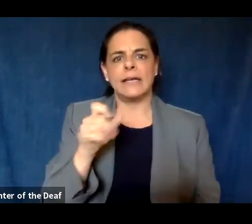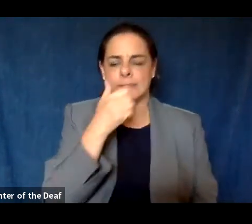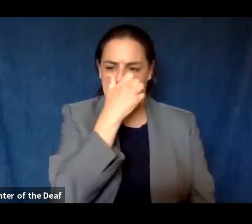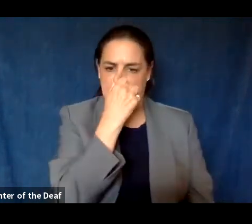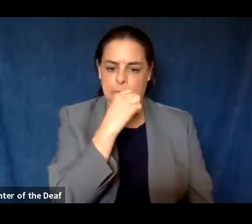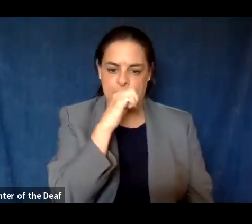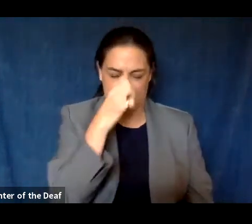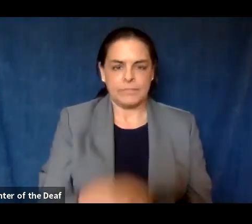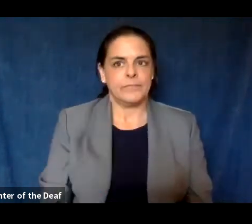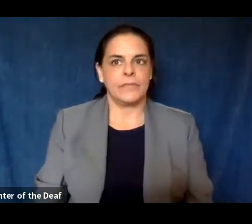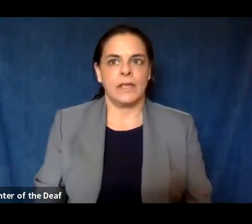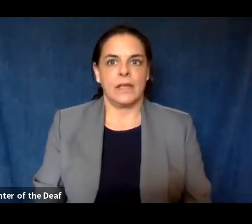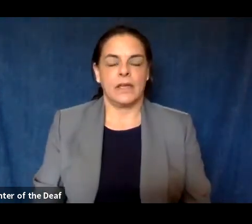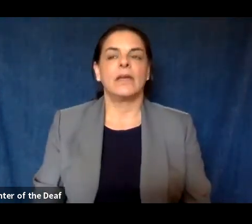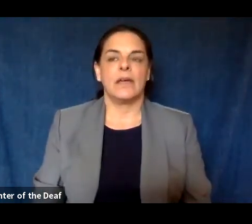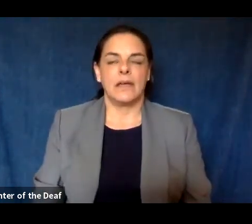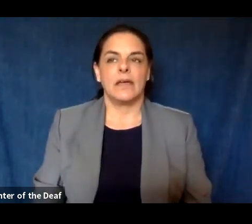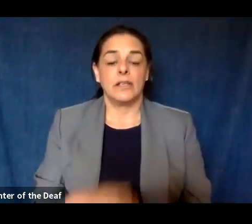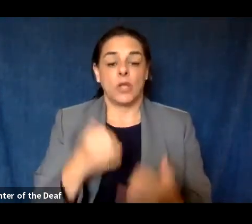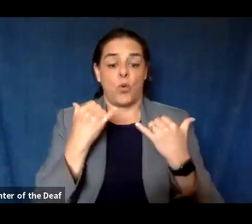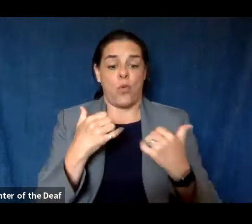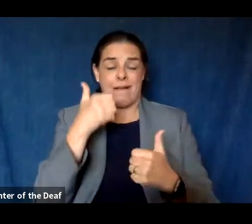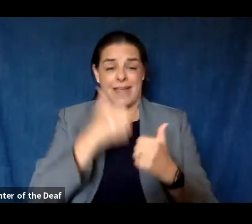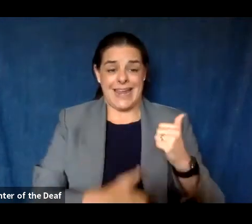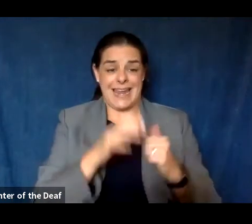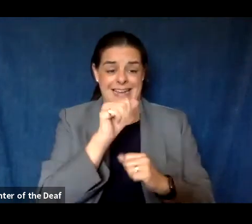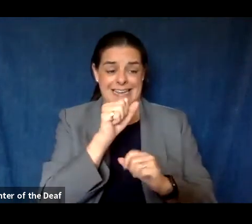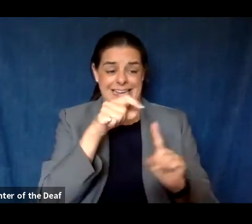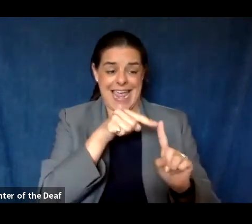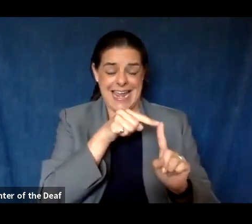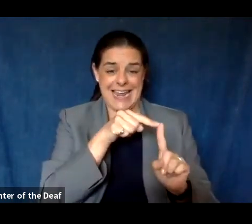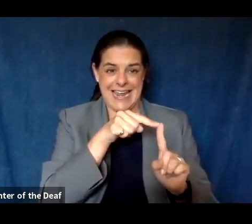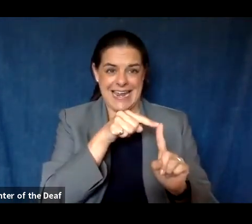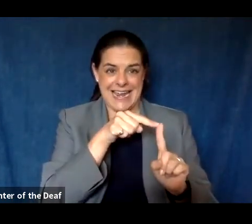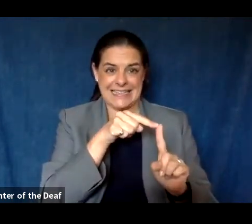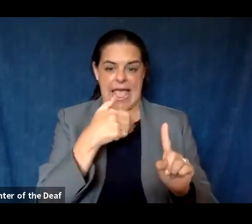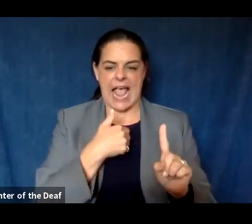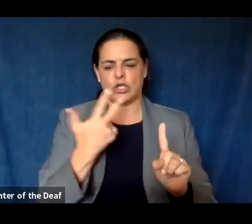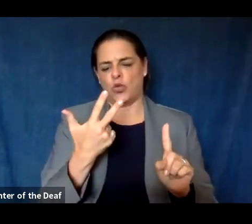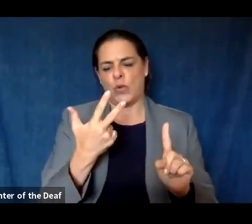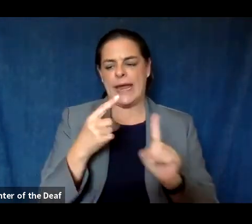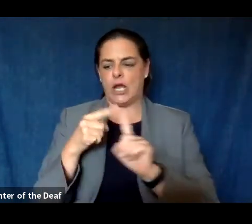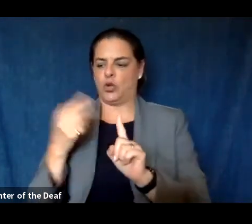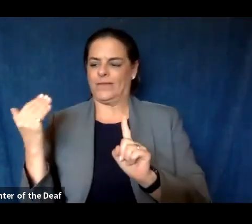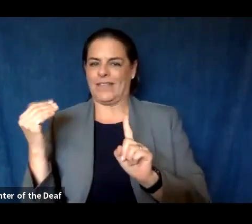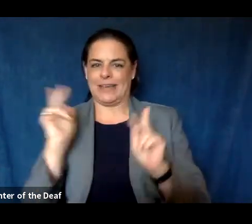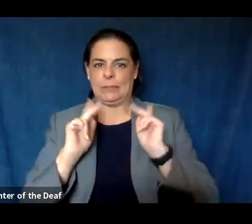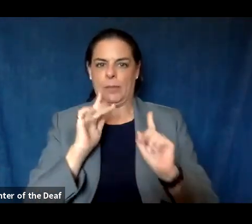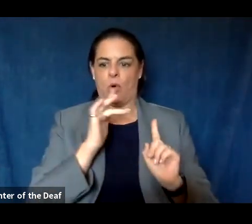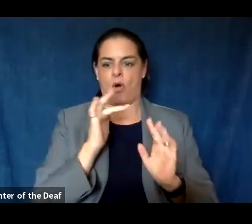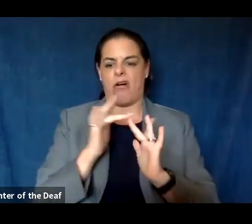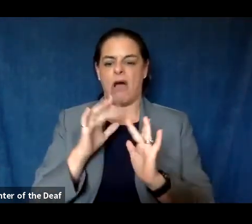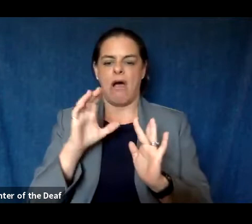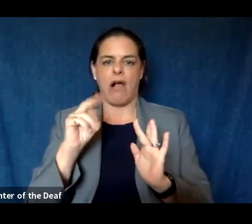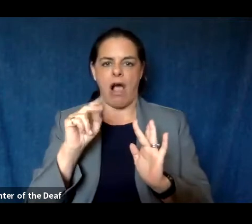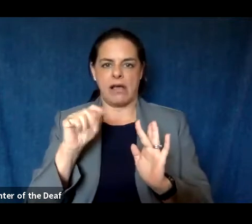So right now, each confirmed case has 3 to 15 contacts that we're reaching out to.